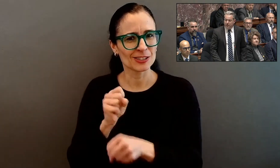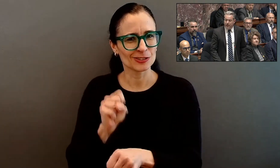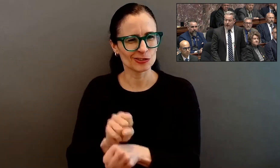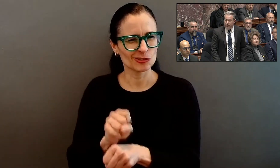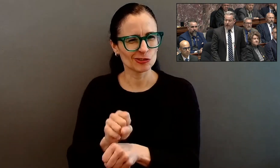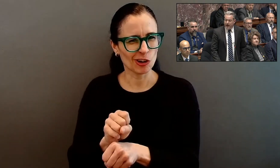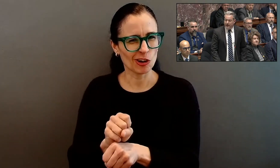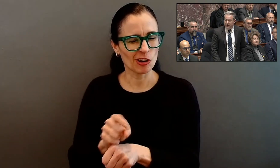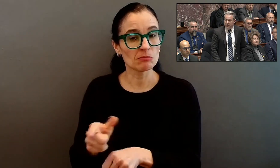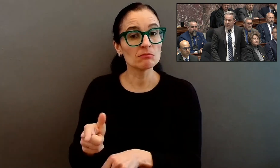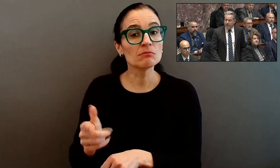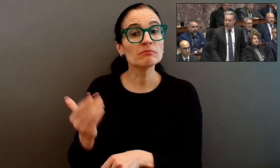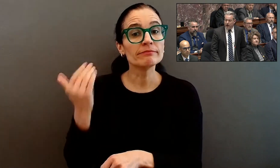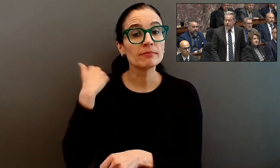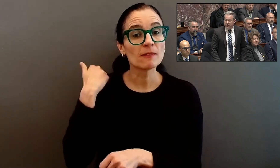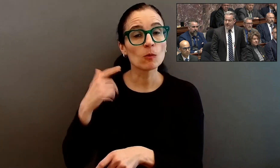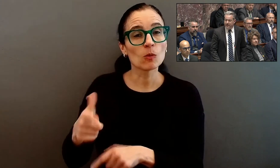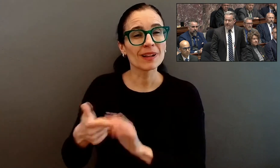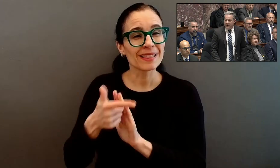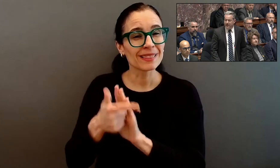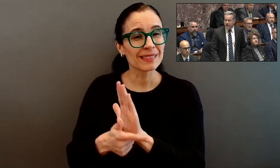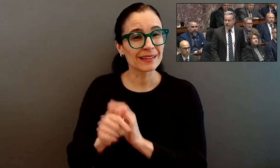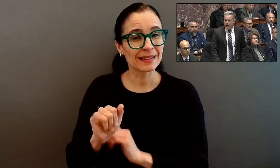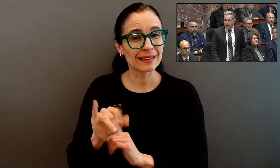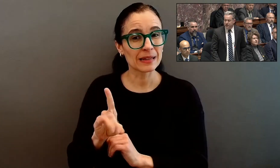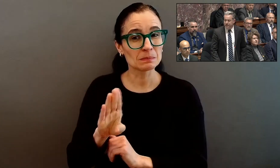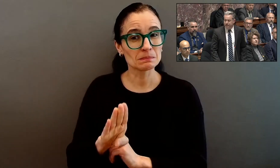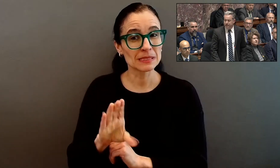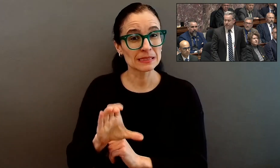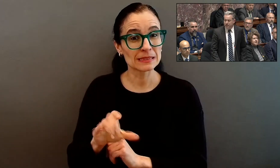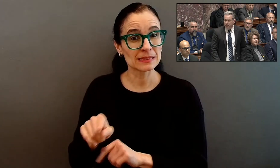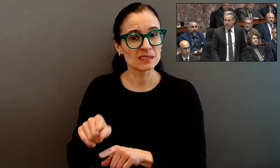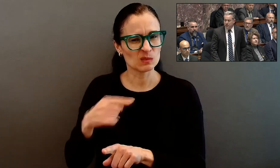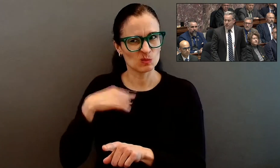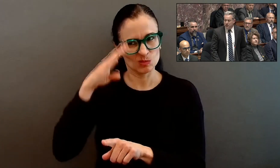contract with Michael Bryant for $175,000.